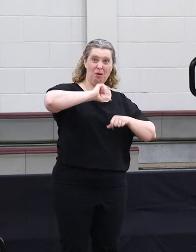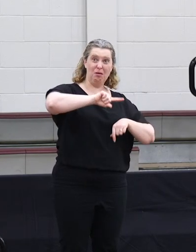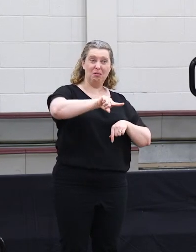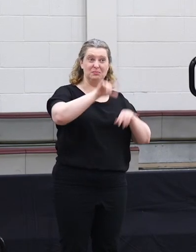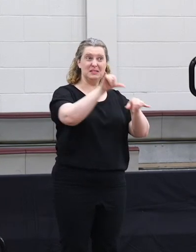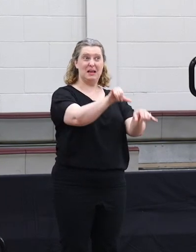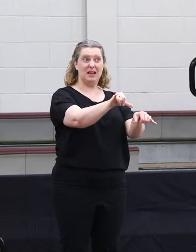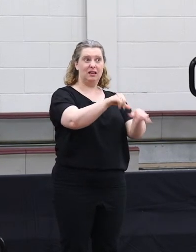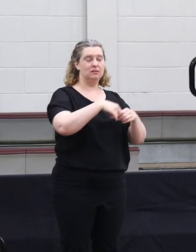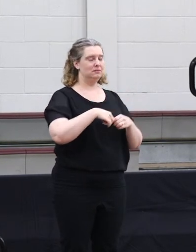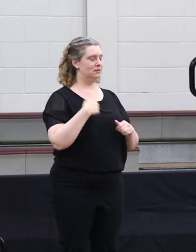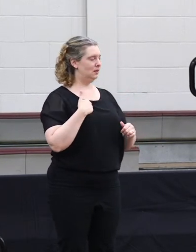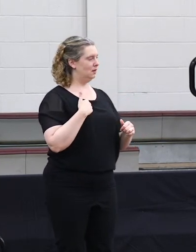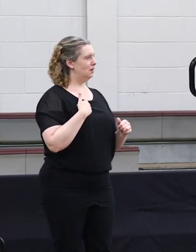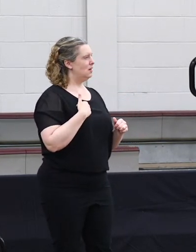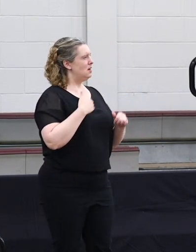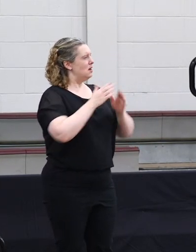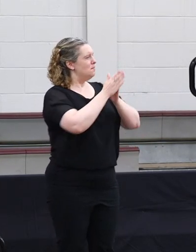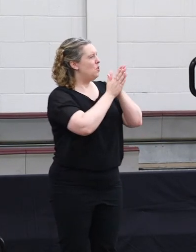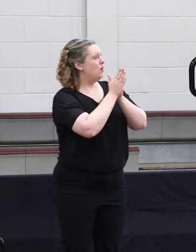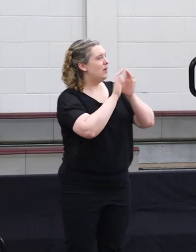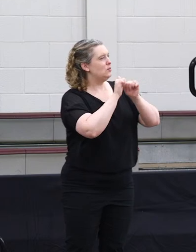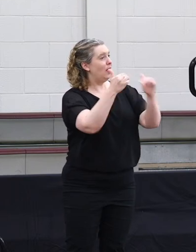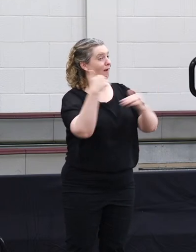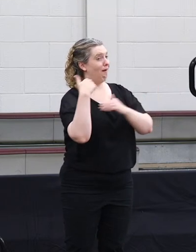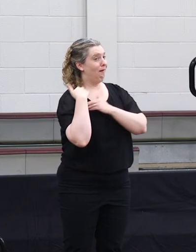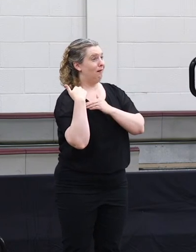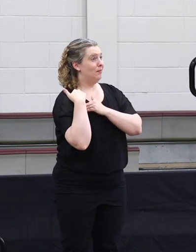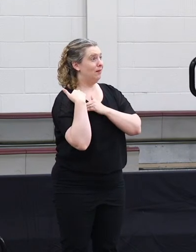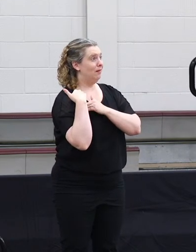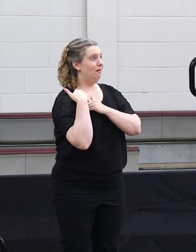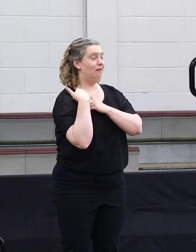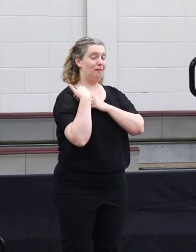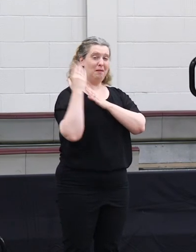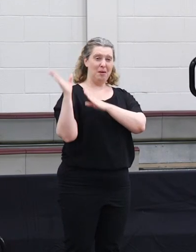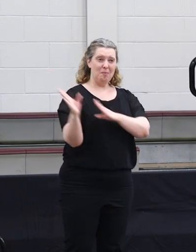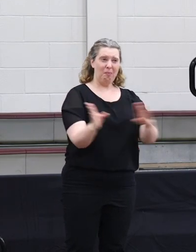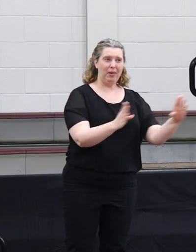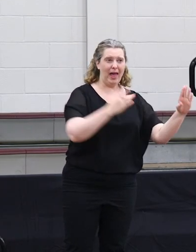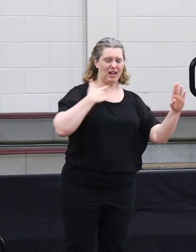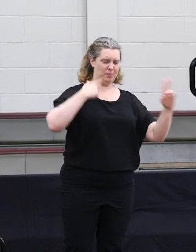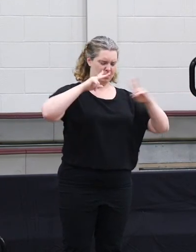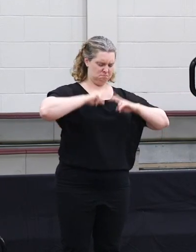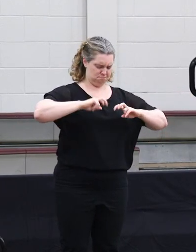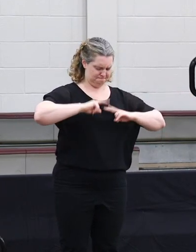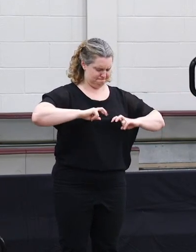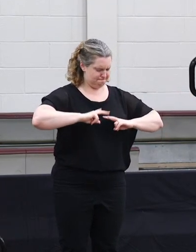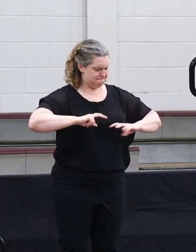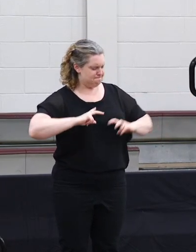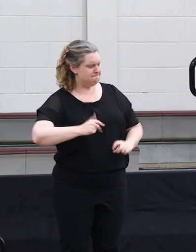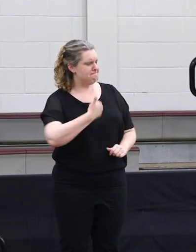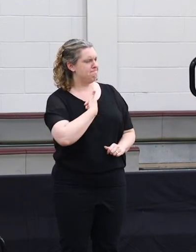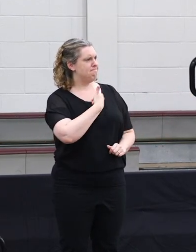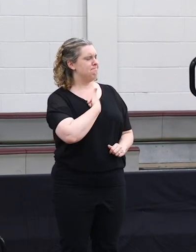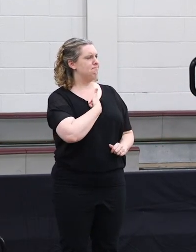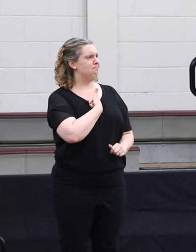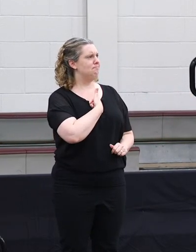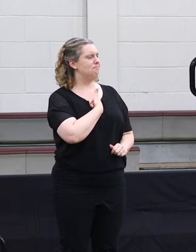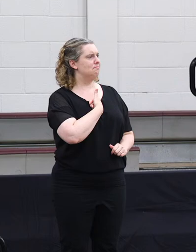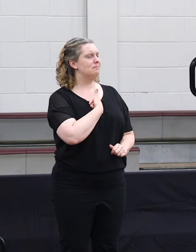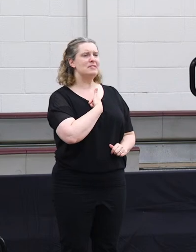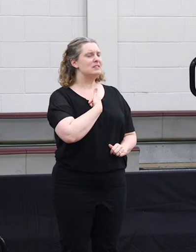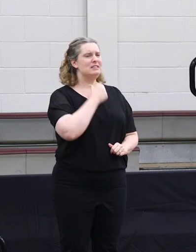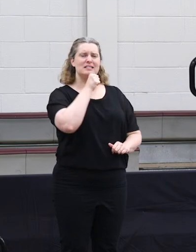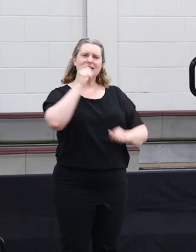plan to learn motivation without accountability. I didn't plan to have time to become more self-aware. I